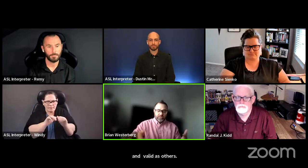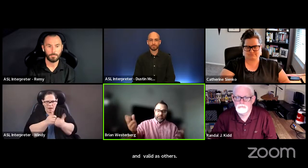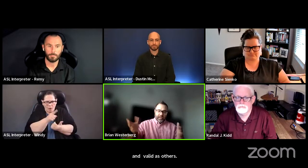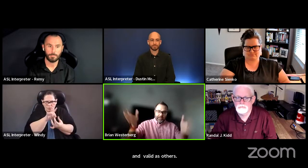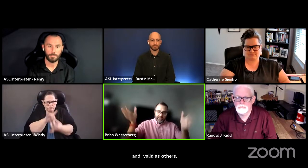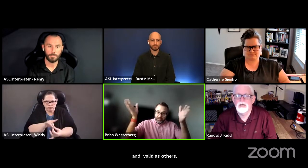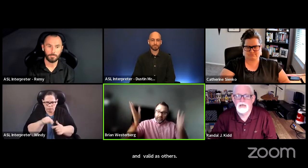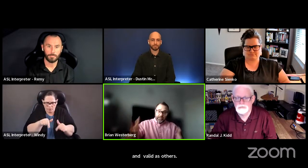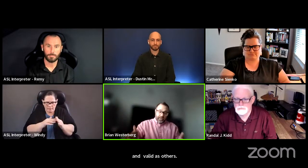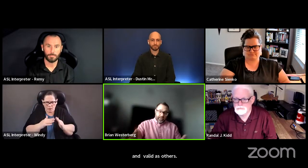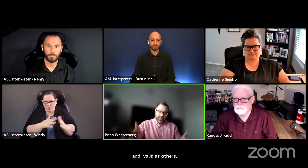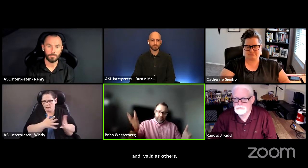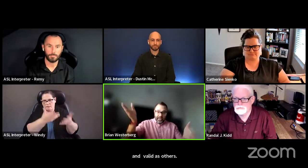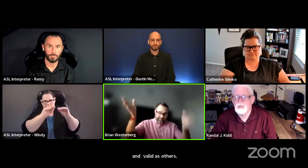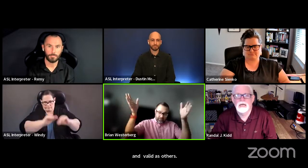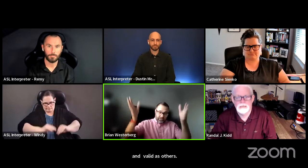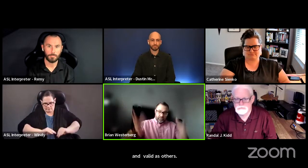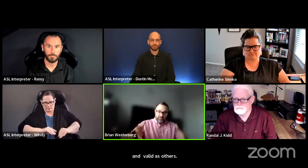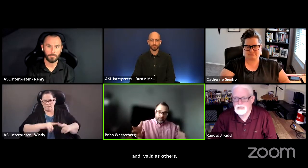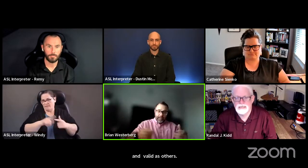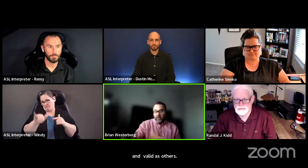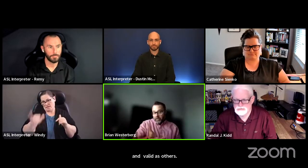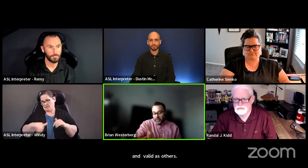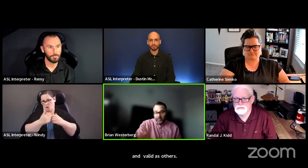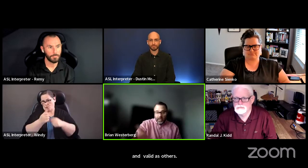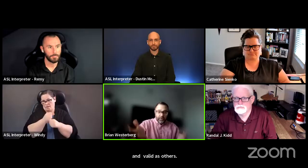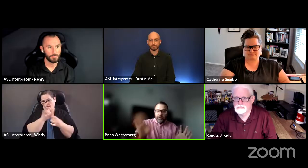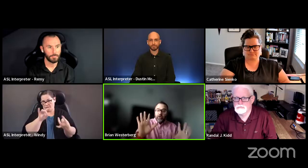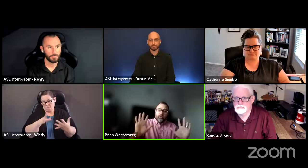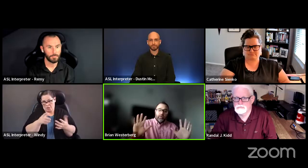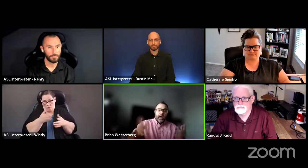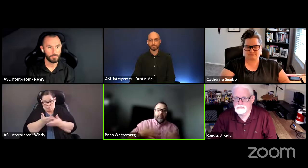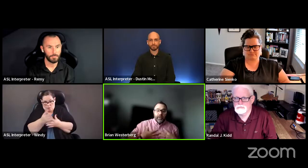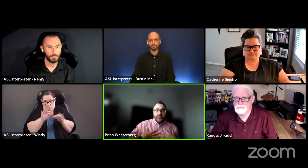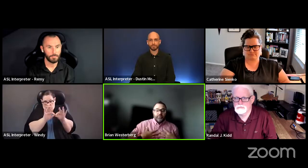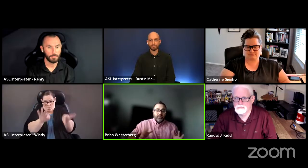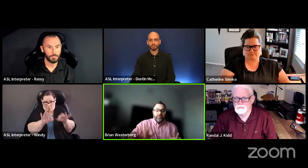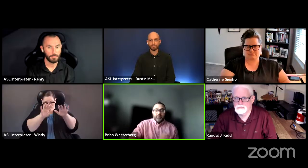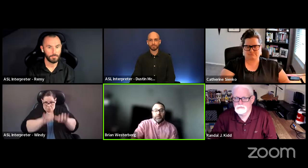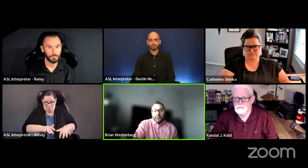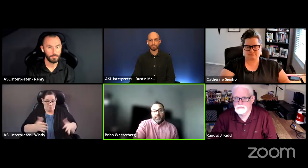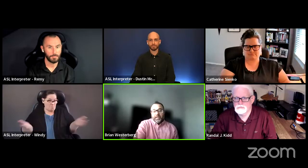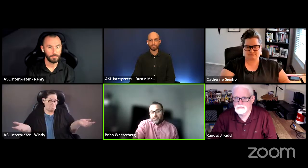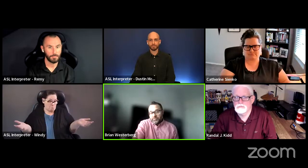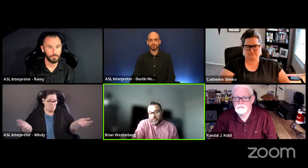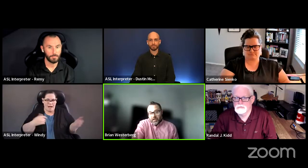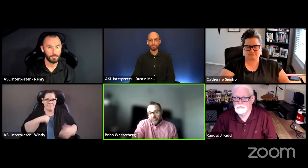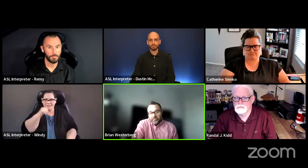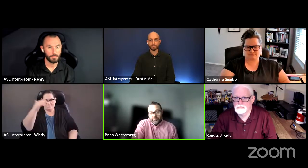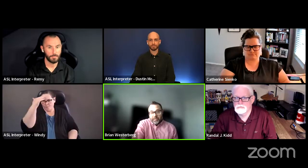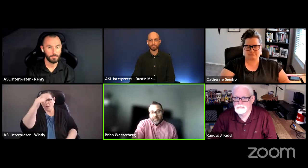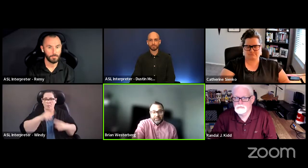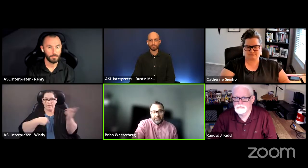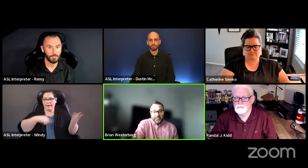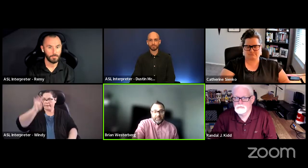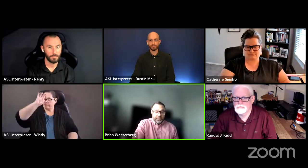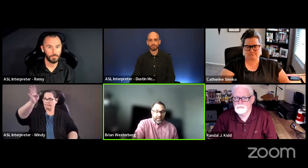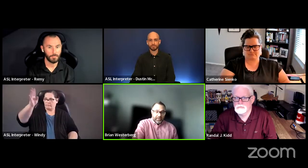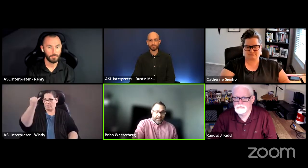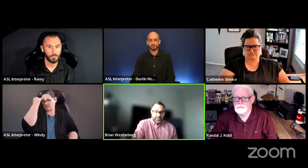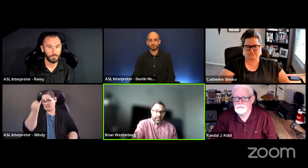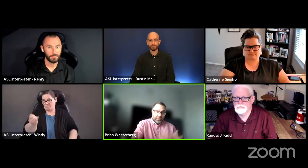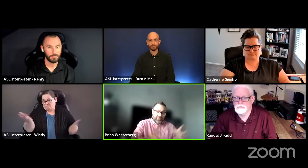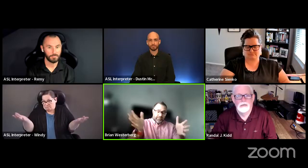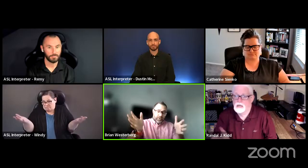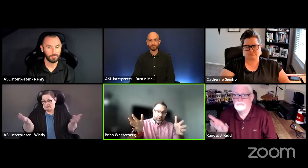is, or stuff like that, and then that's how you get your feedback that way. I don't know. I'm not that familiar, but that was just off the top of my head.